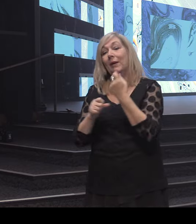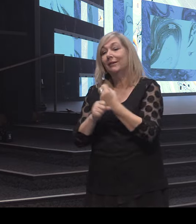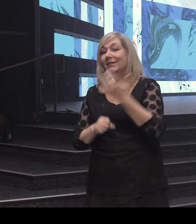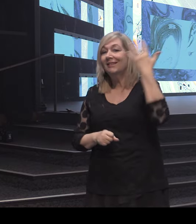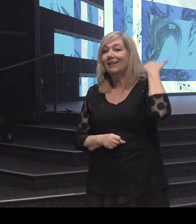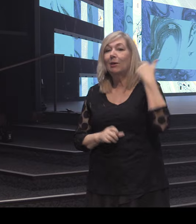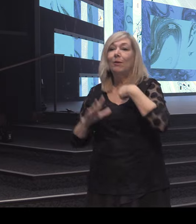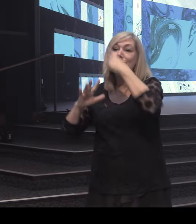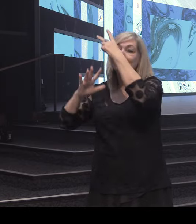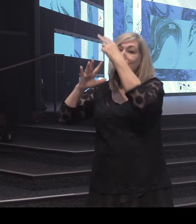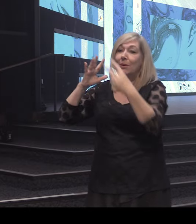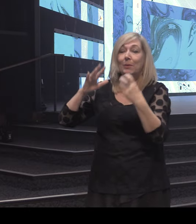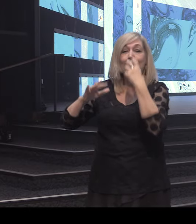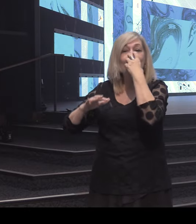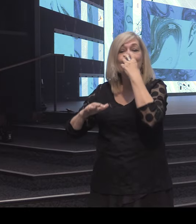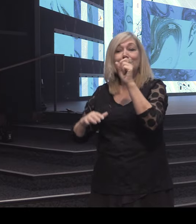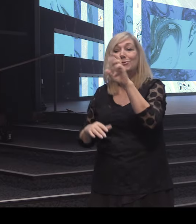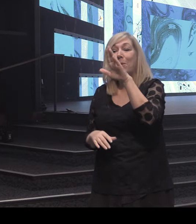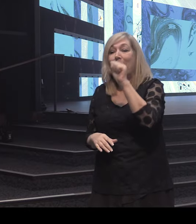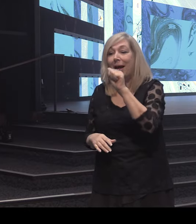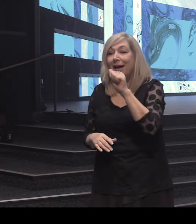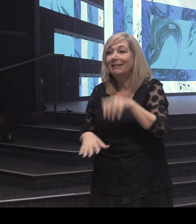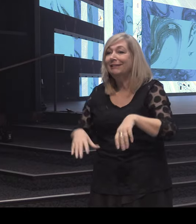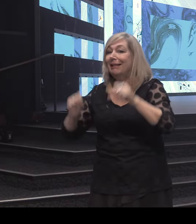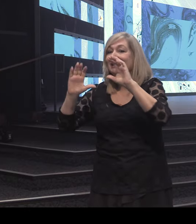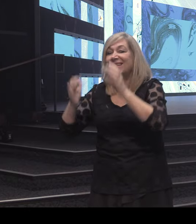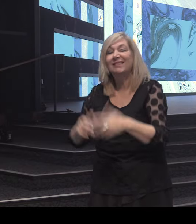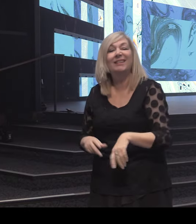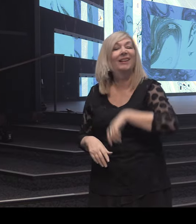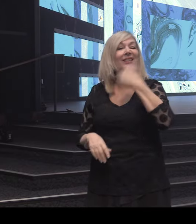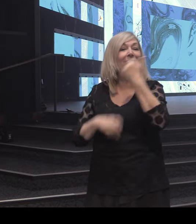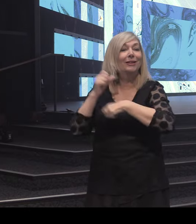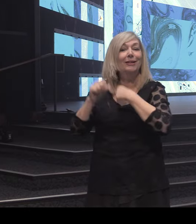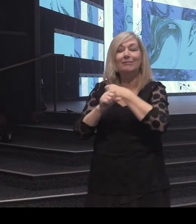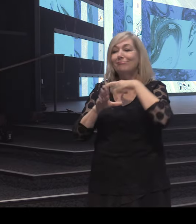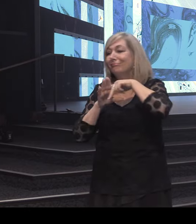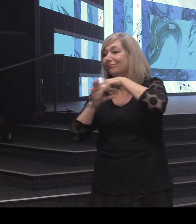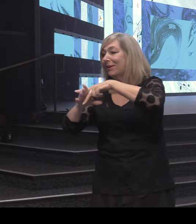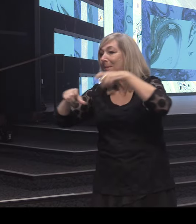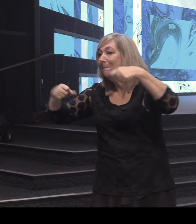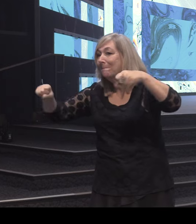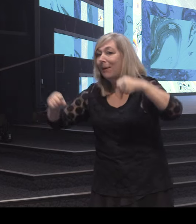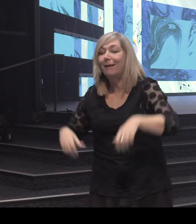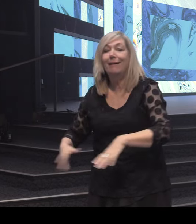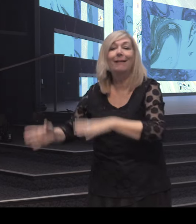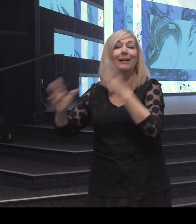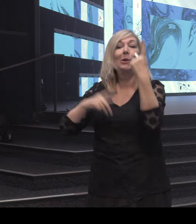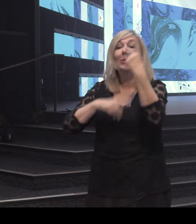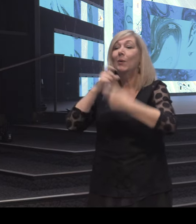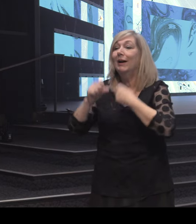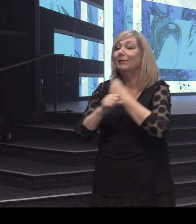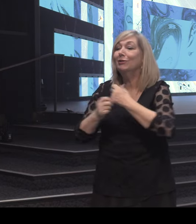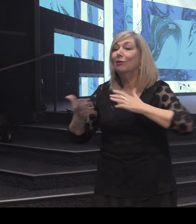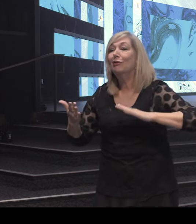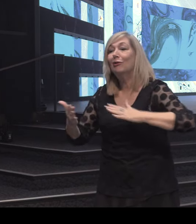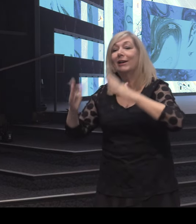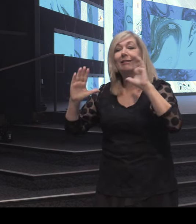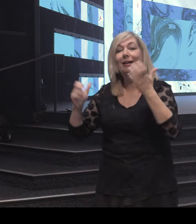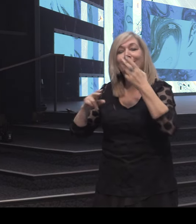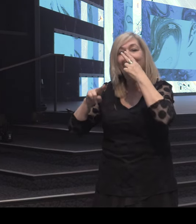a scuba diving license. Well, then one year we did motorbiking. One year we took cooking classes. And this past